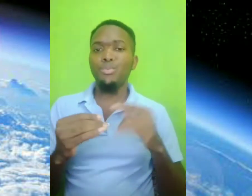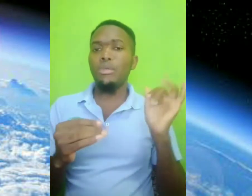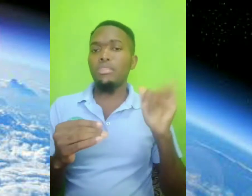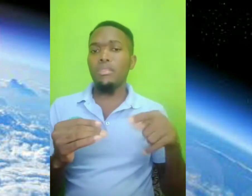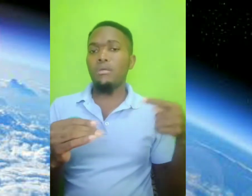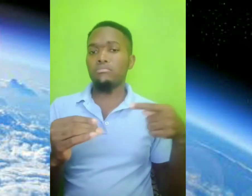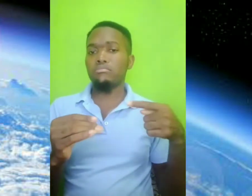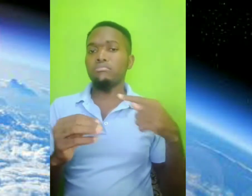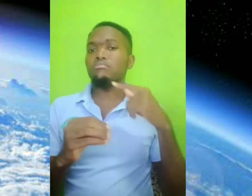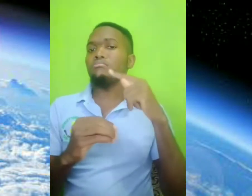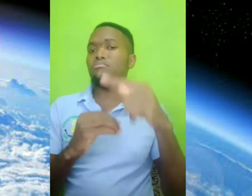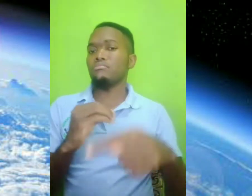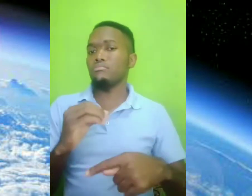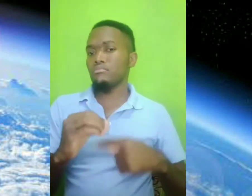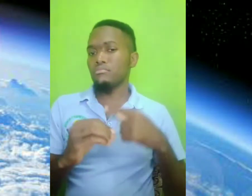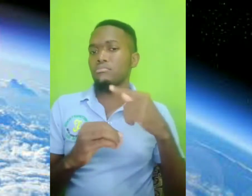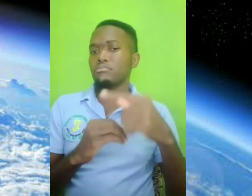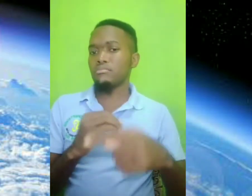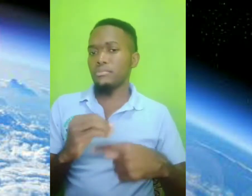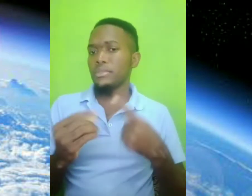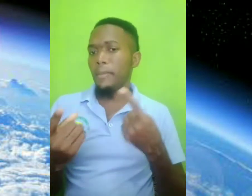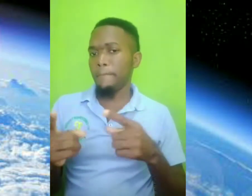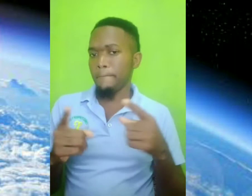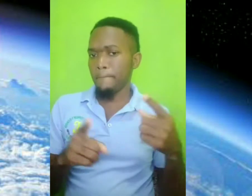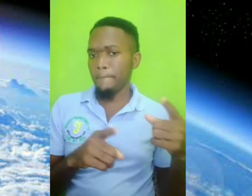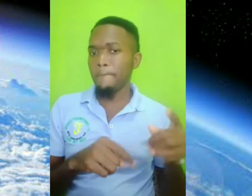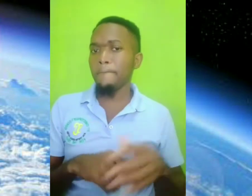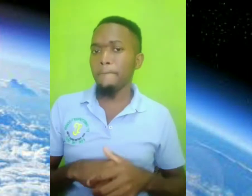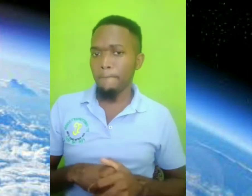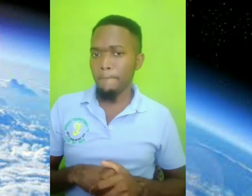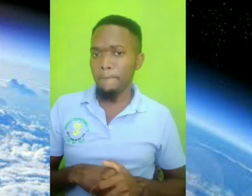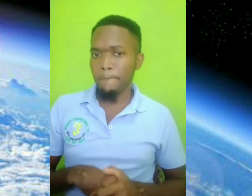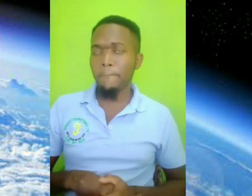Now we are going to talk a little about that, the atmosphere.